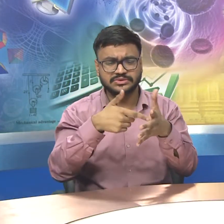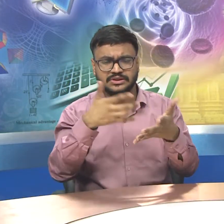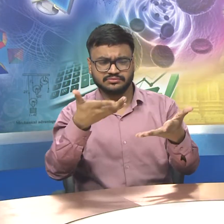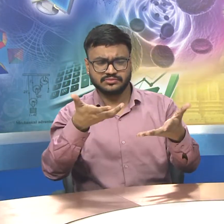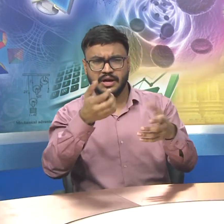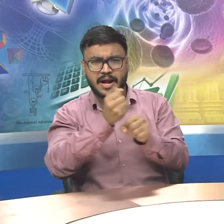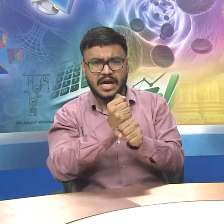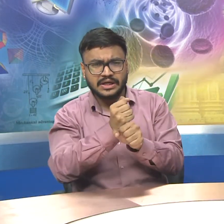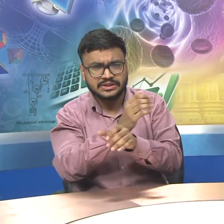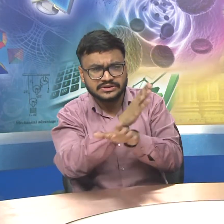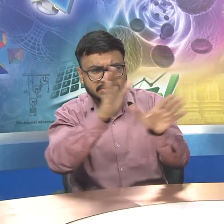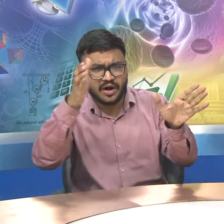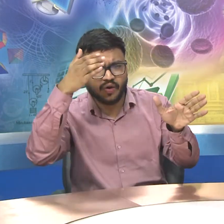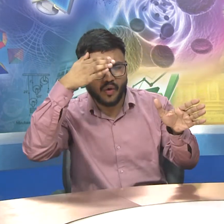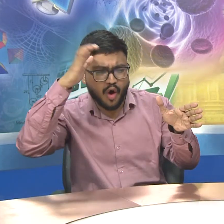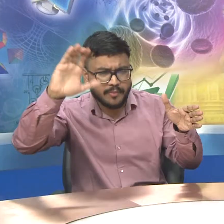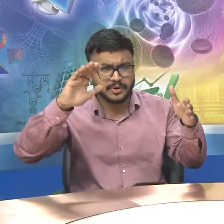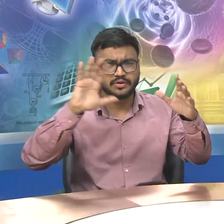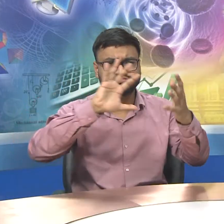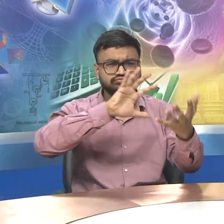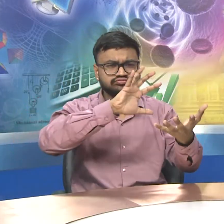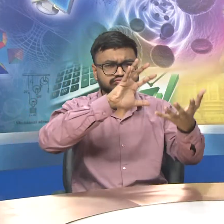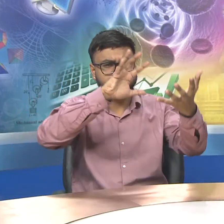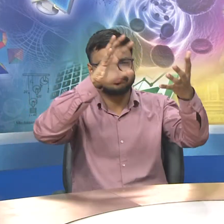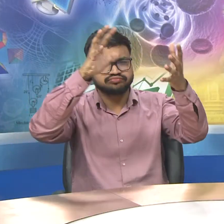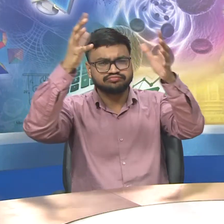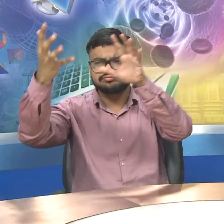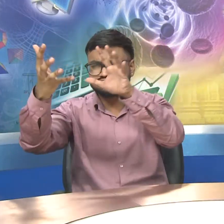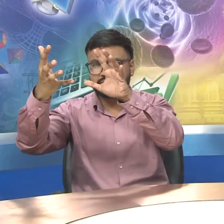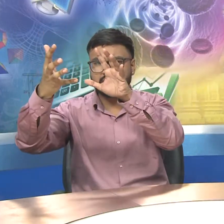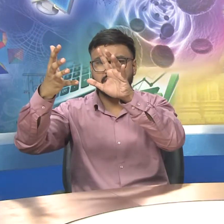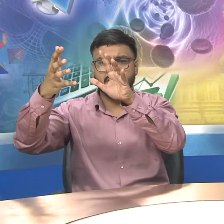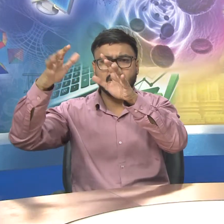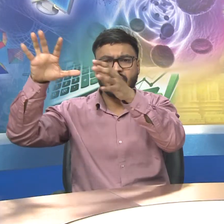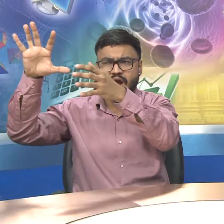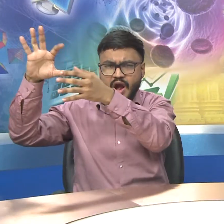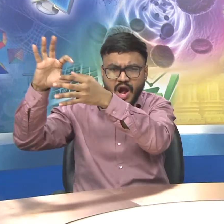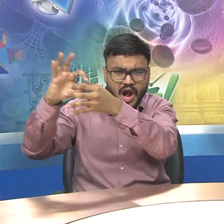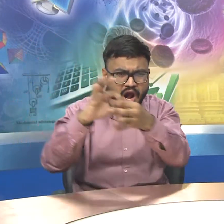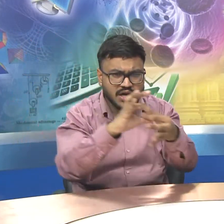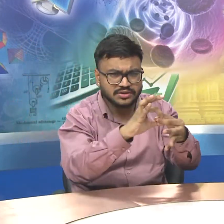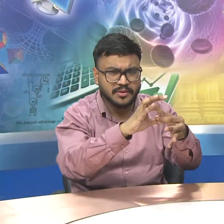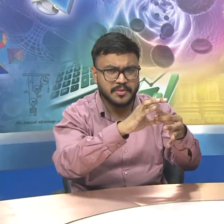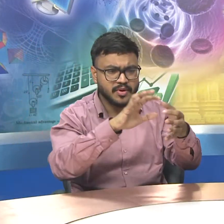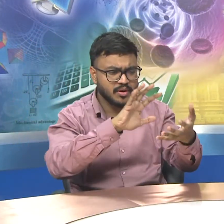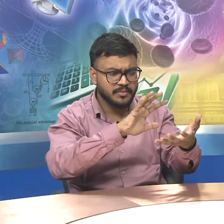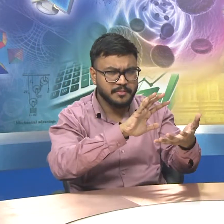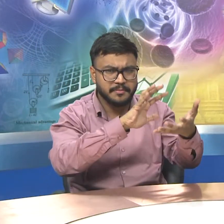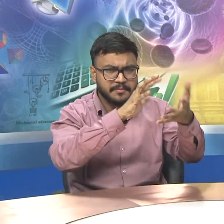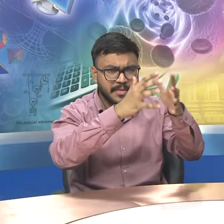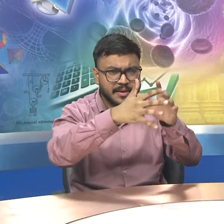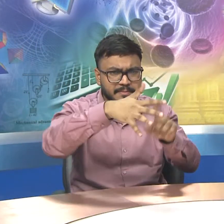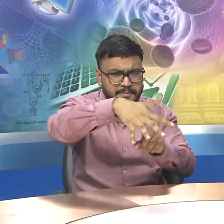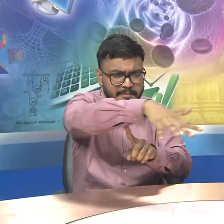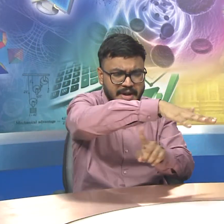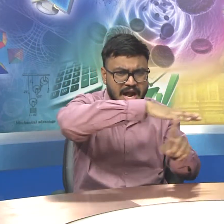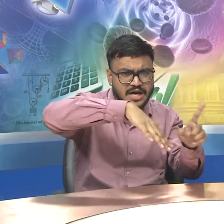The third process for creating new sign is to combine the sign for a general concept with